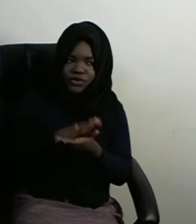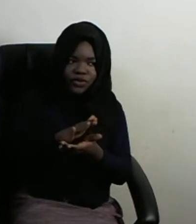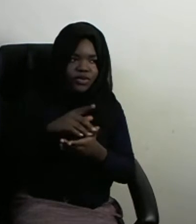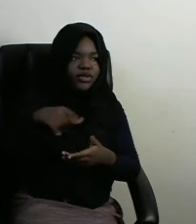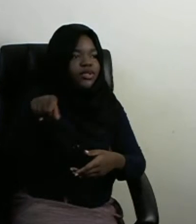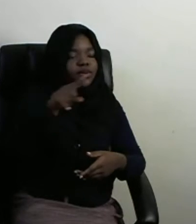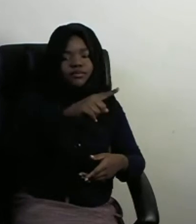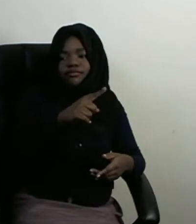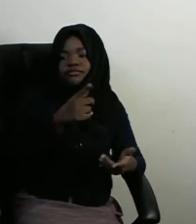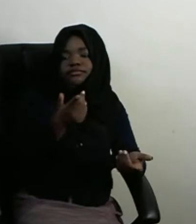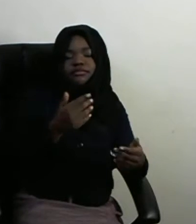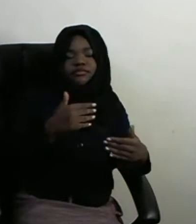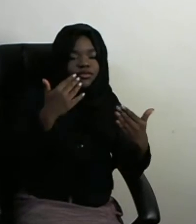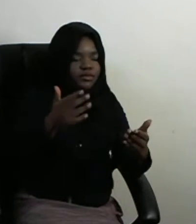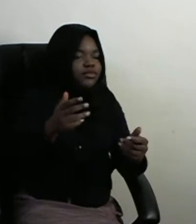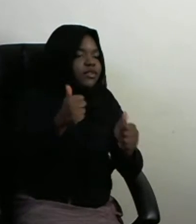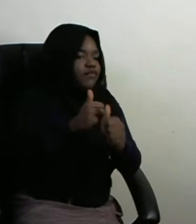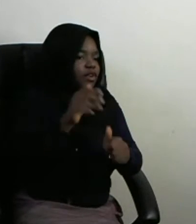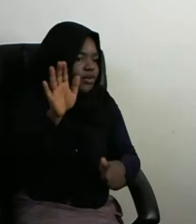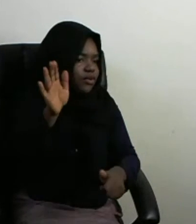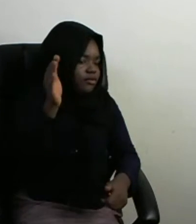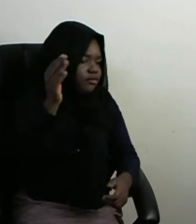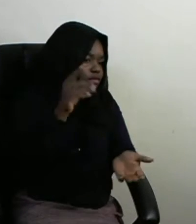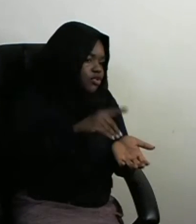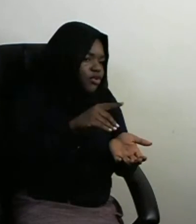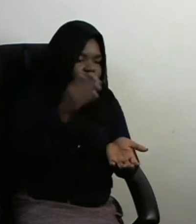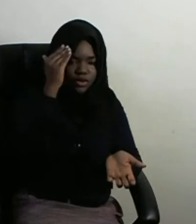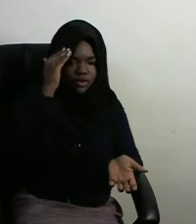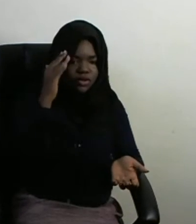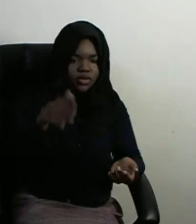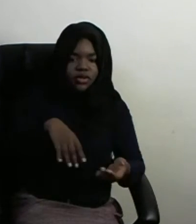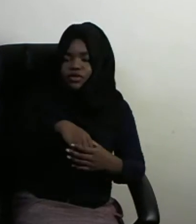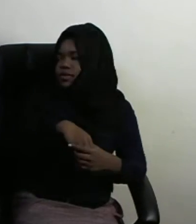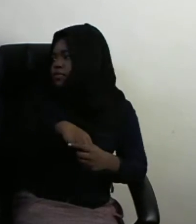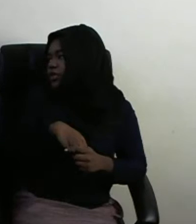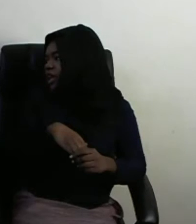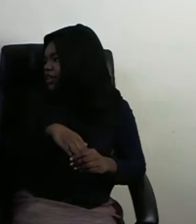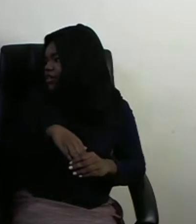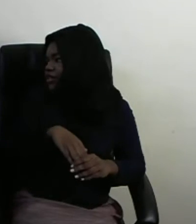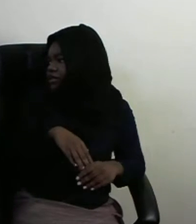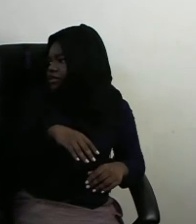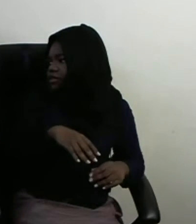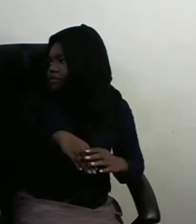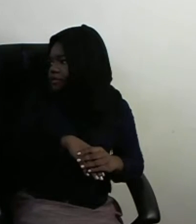you defer to his knowledge. Do you know what the word defer means?